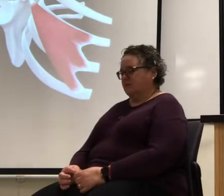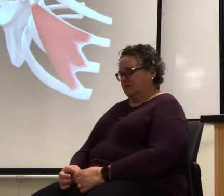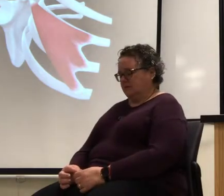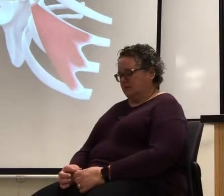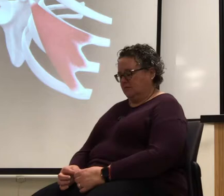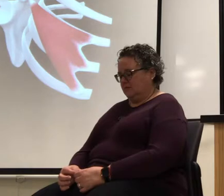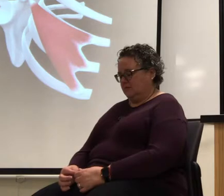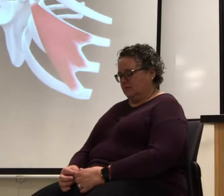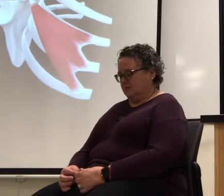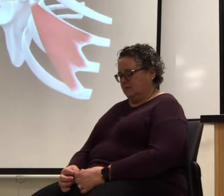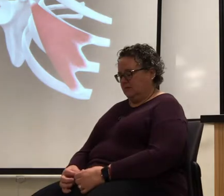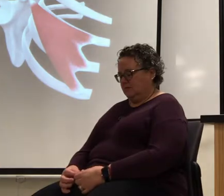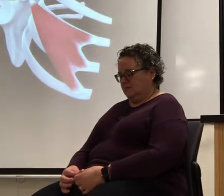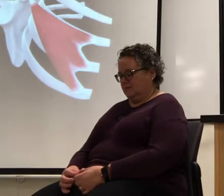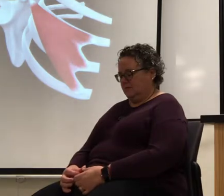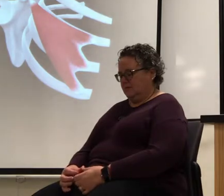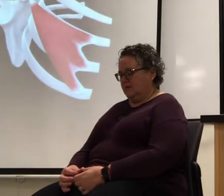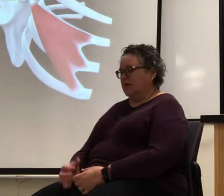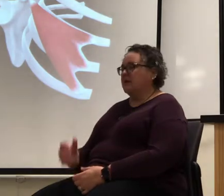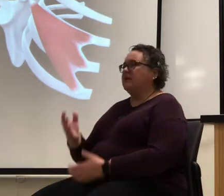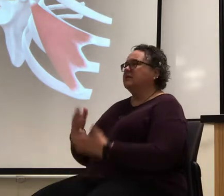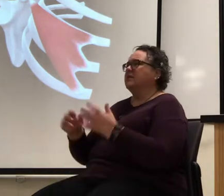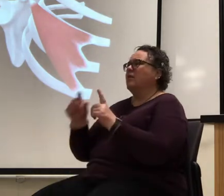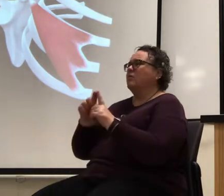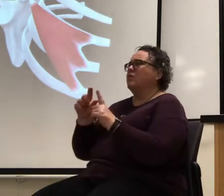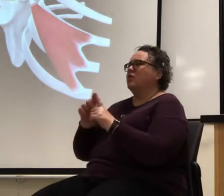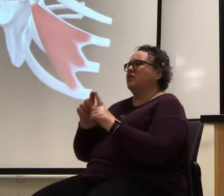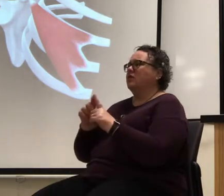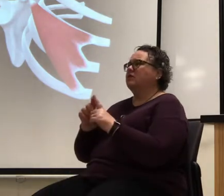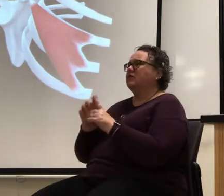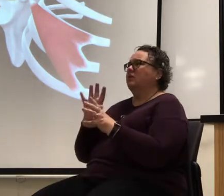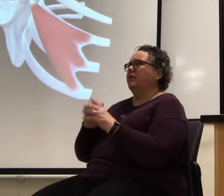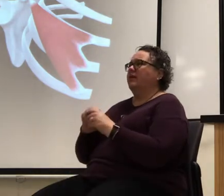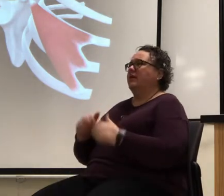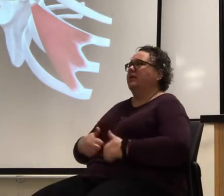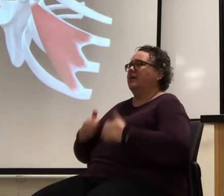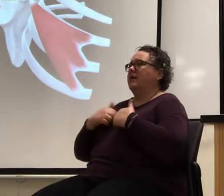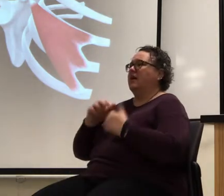There's some words in anatomy that sound similar, so